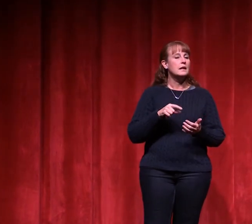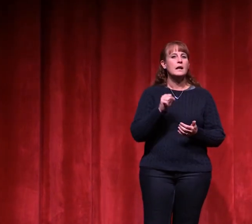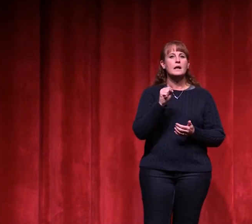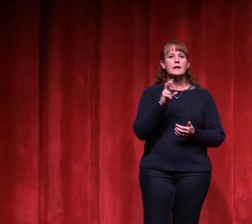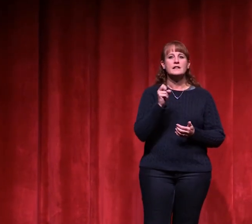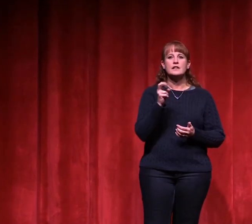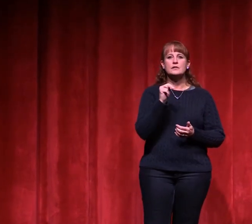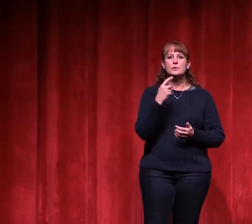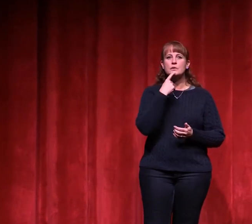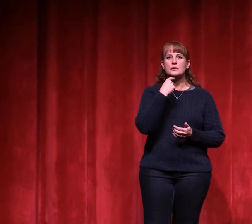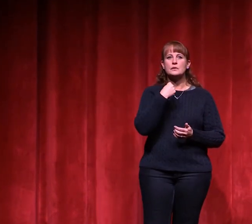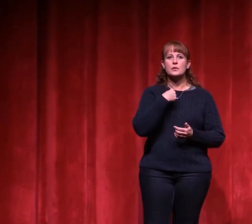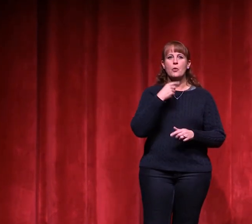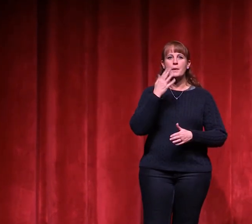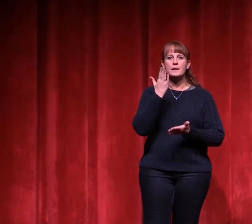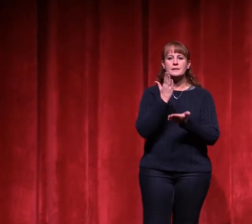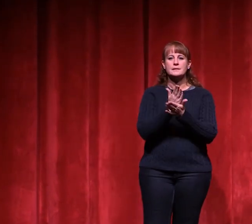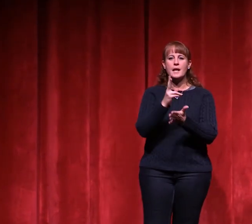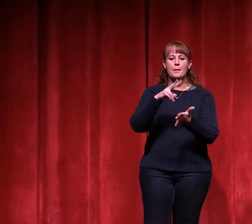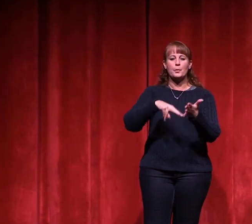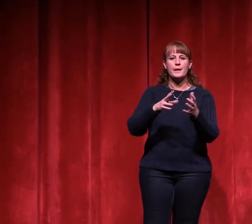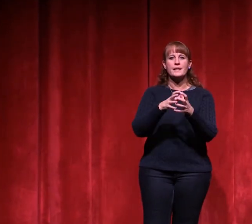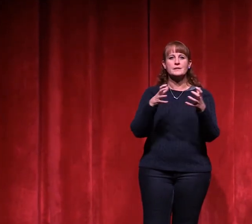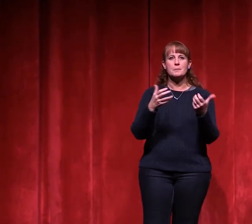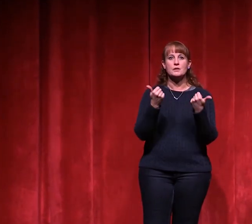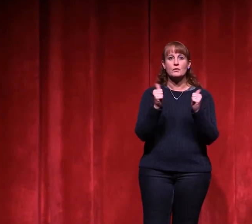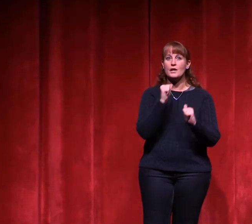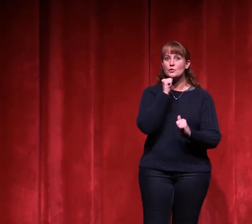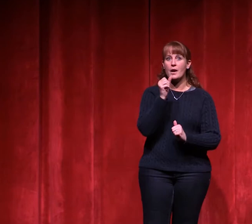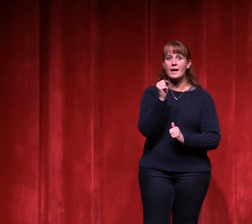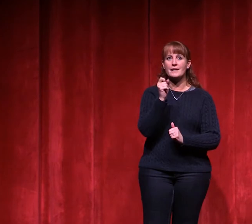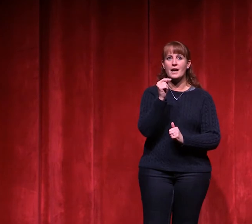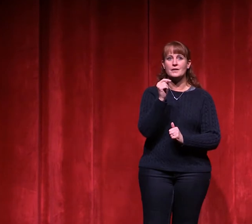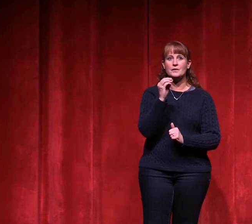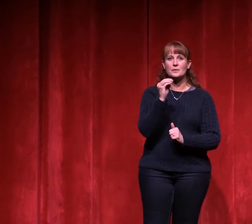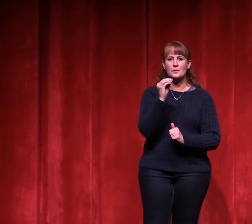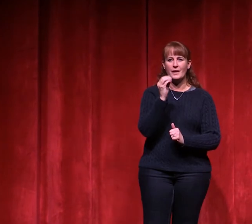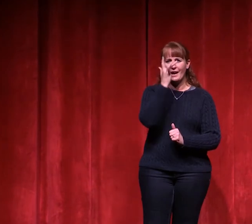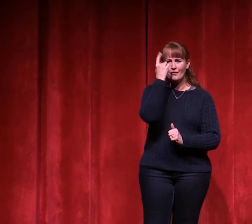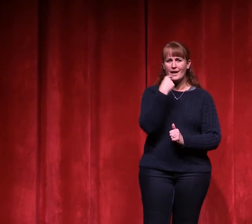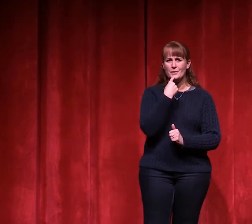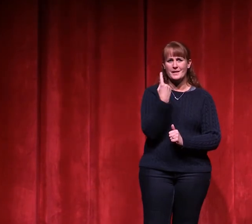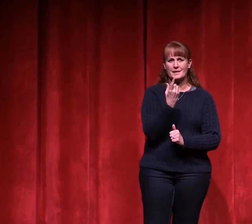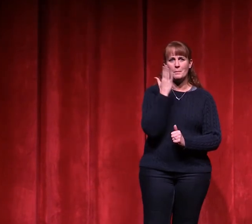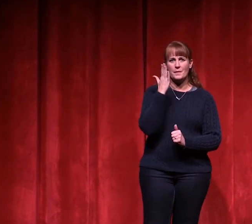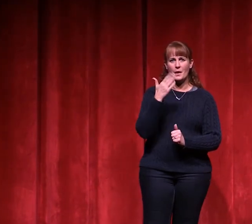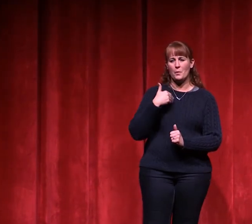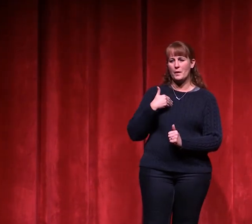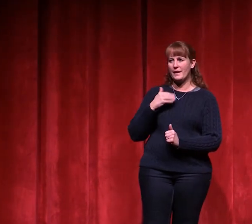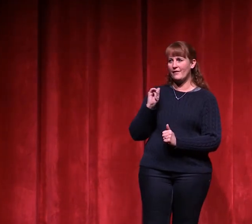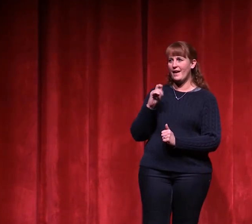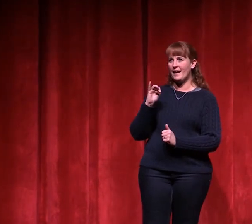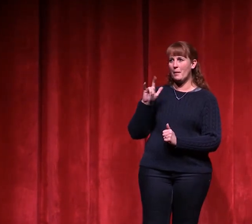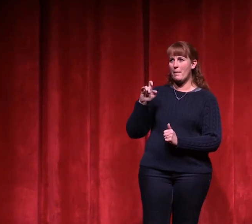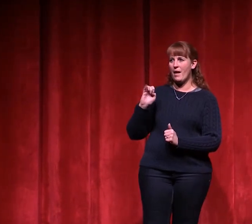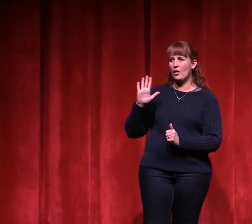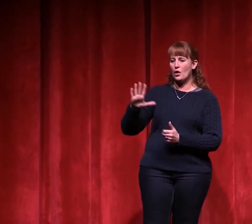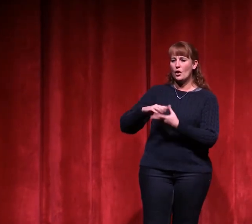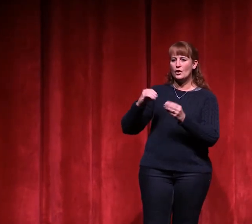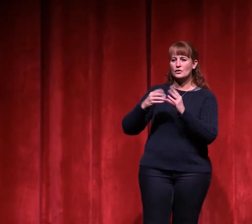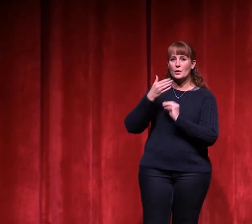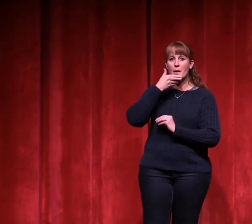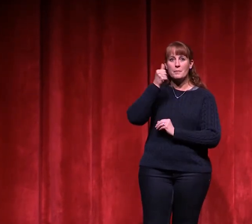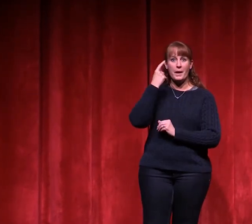Susan told me, stop reading so much. So I tried not to, and I forgot to say something that would have made Annabelle's story better for